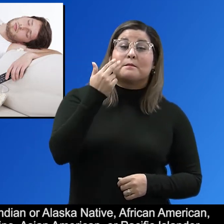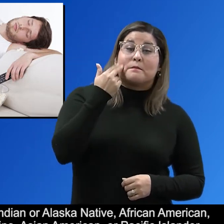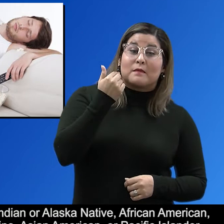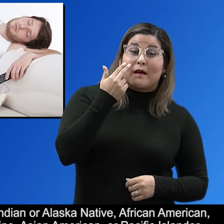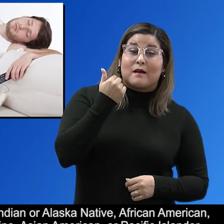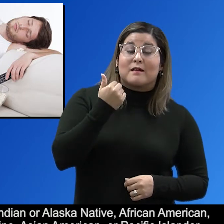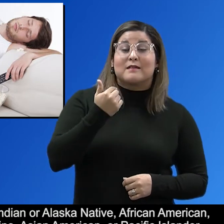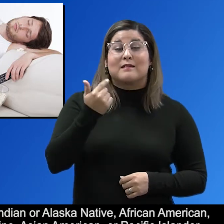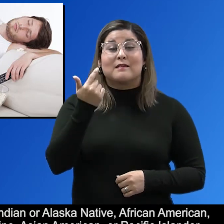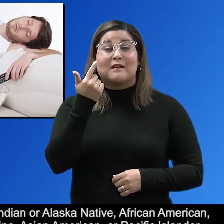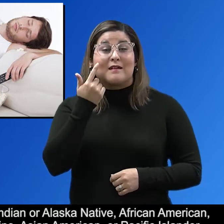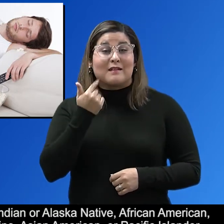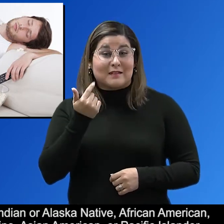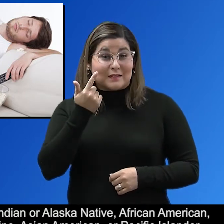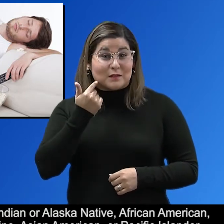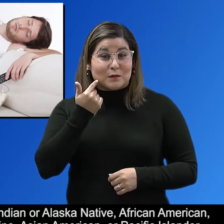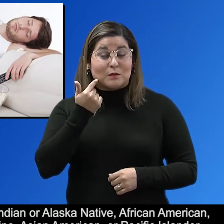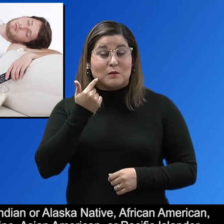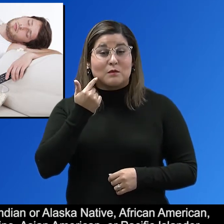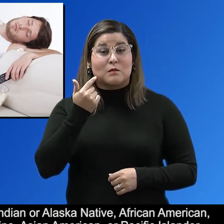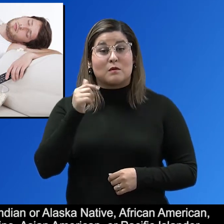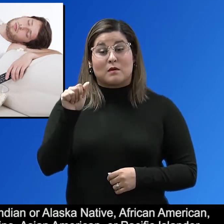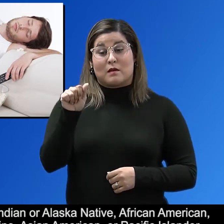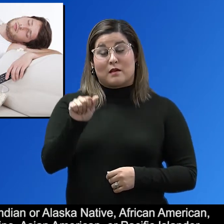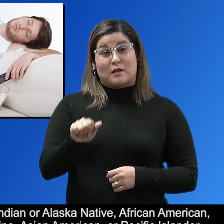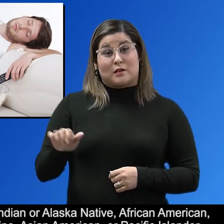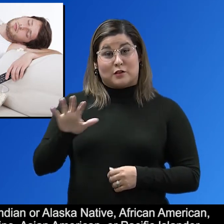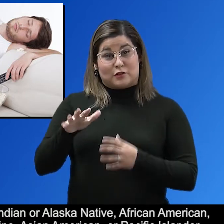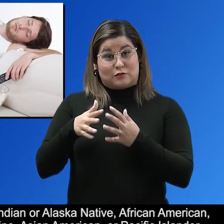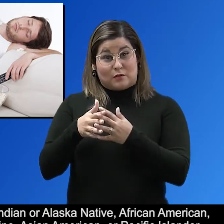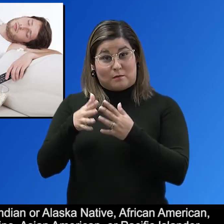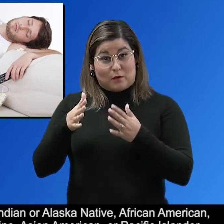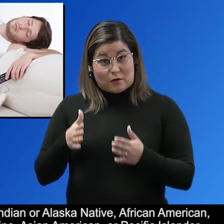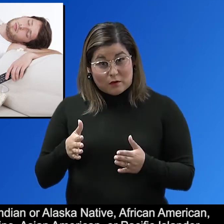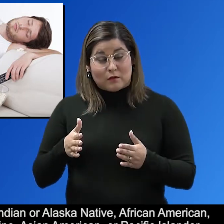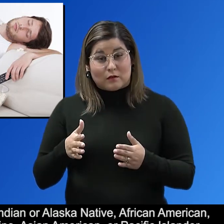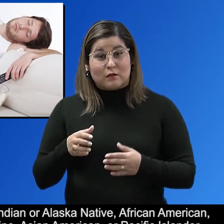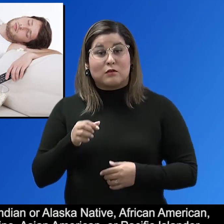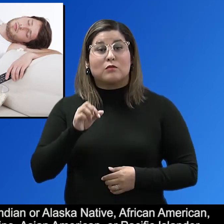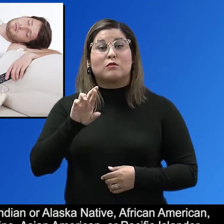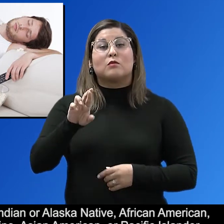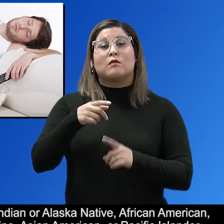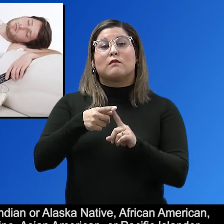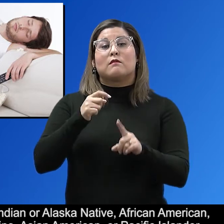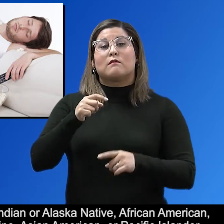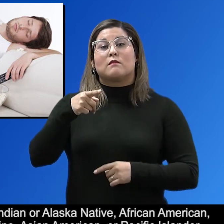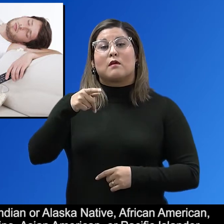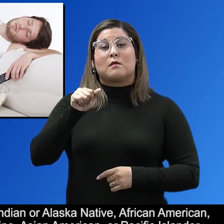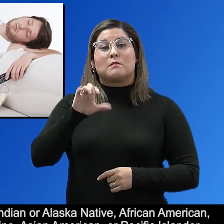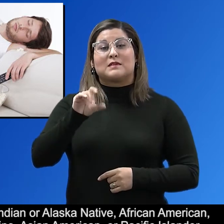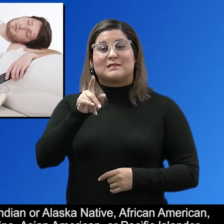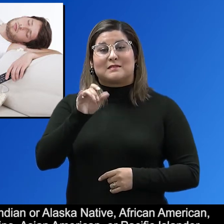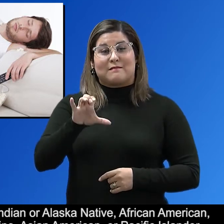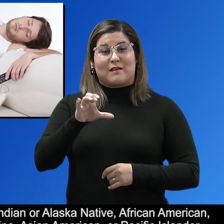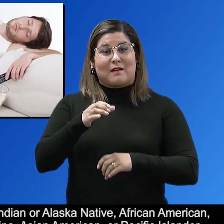Hispanic or Latino, Asian American, or Pacific